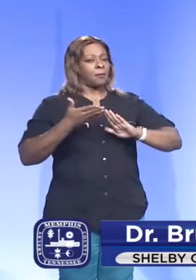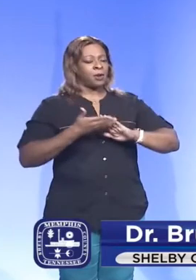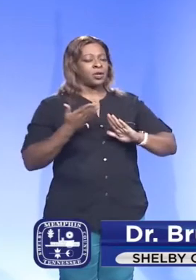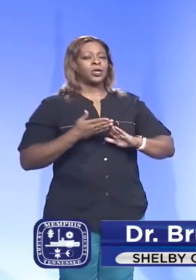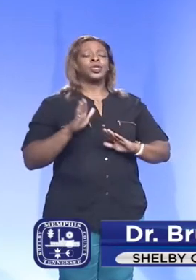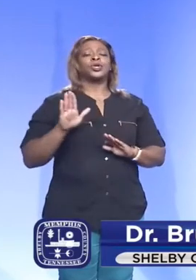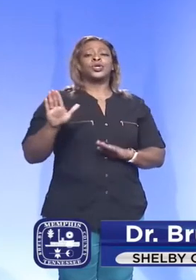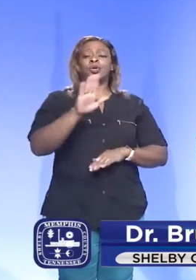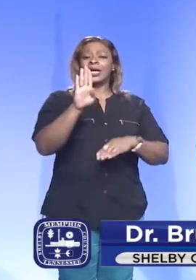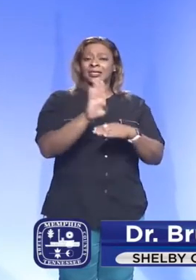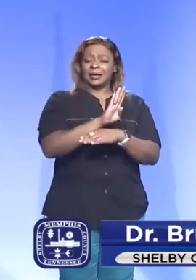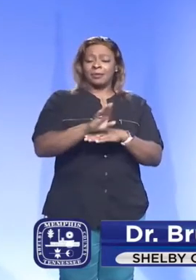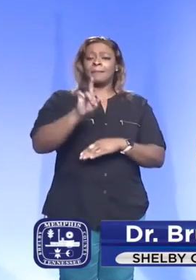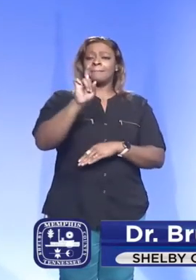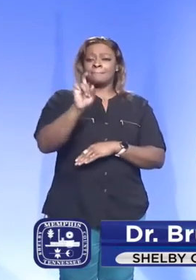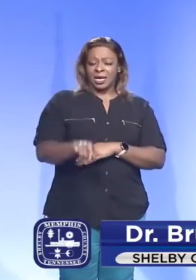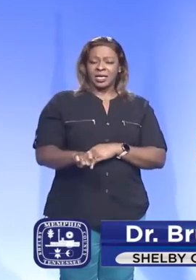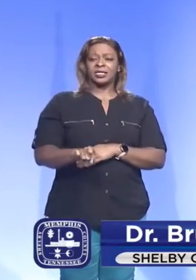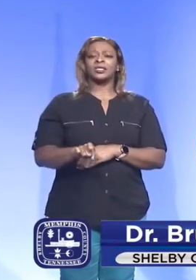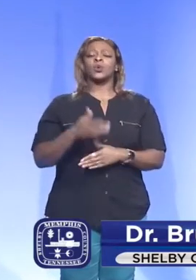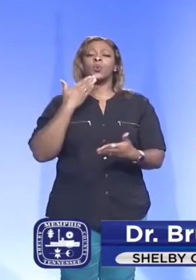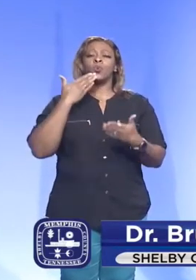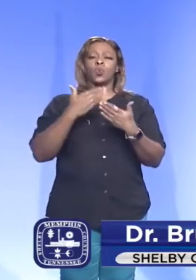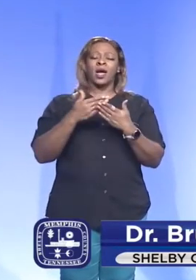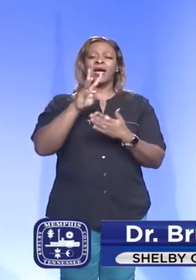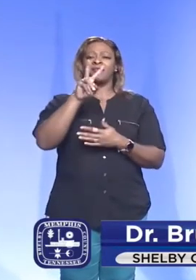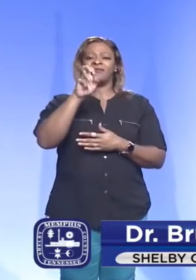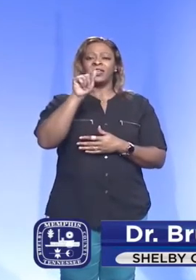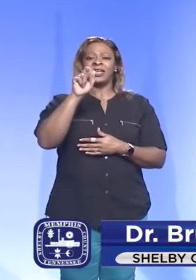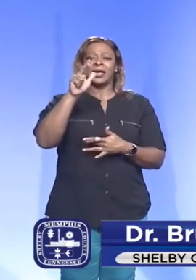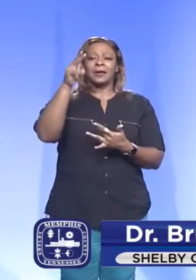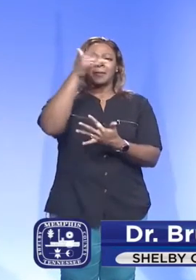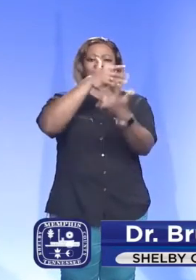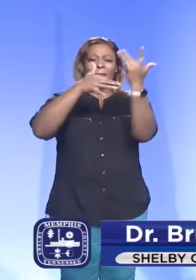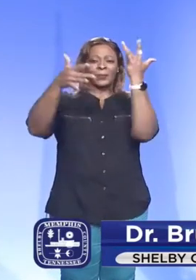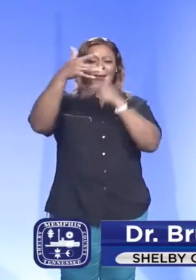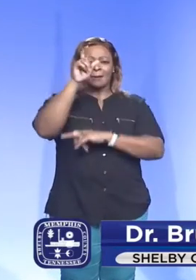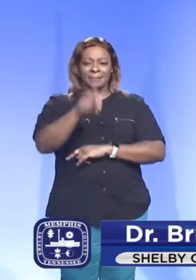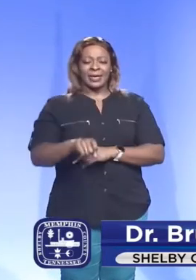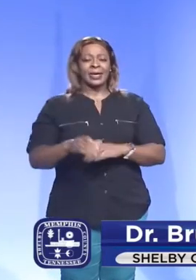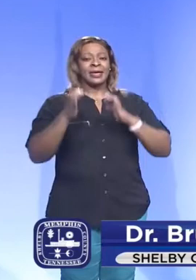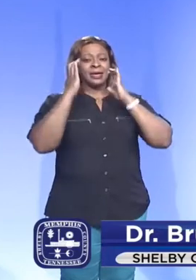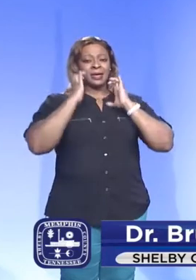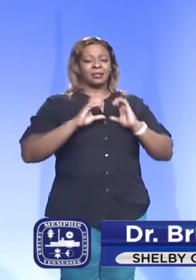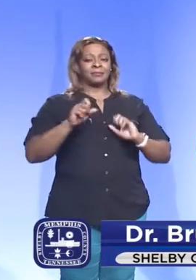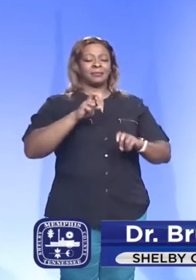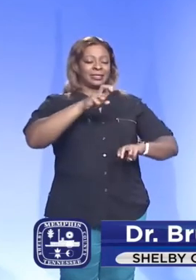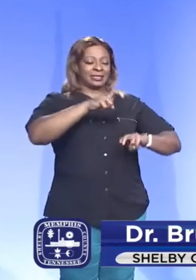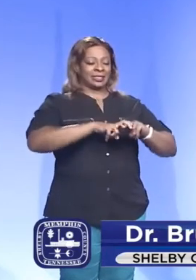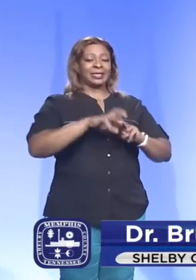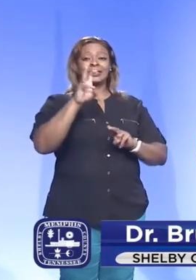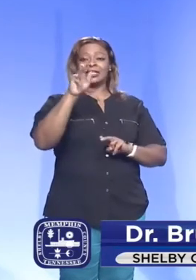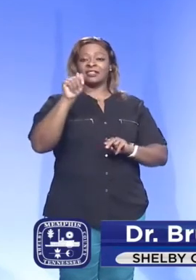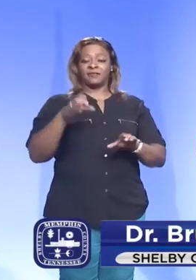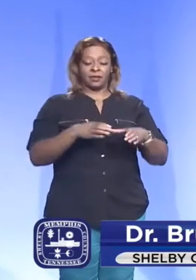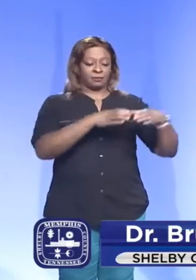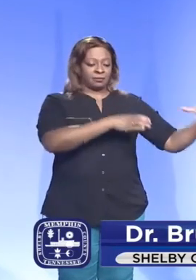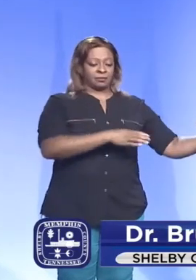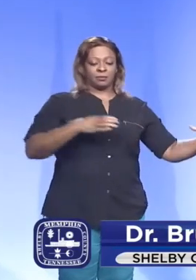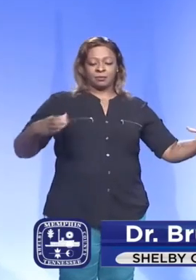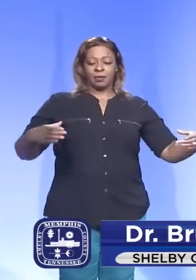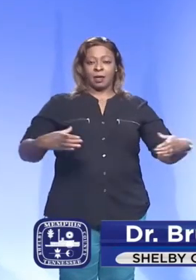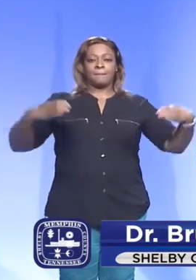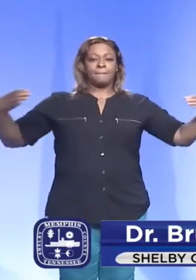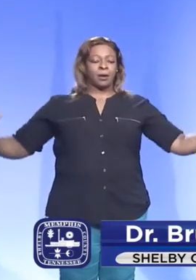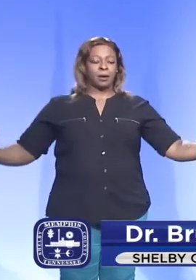Your establishment must be well ventilated. Customers must be seated at least 6 feet apart.